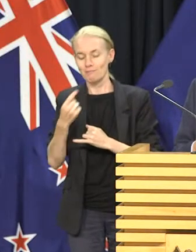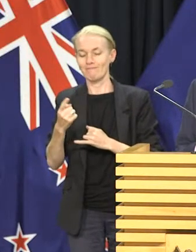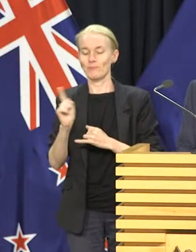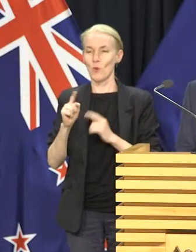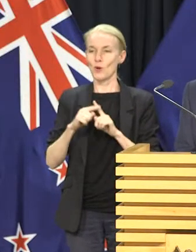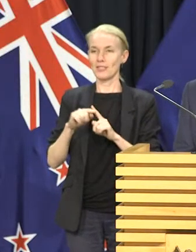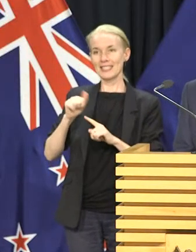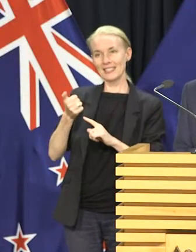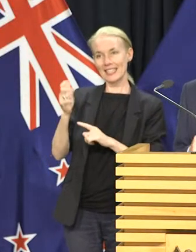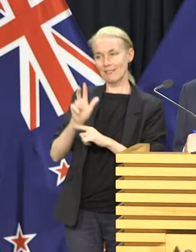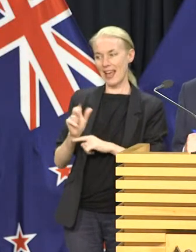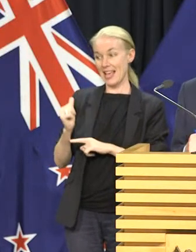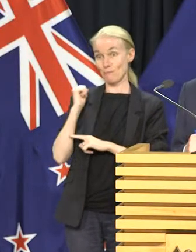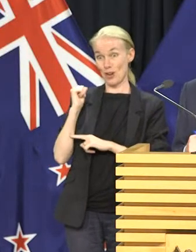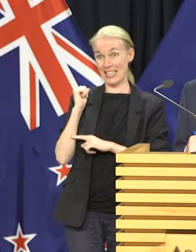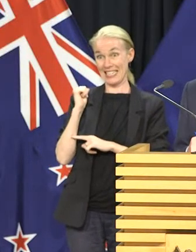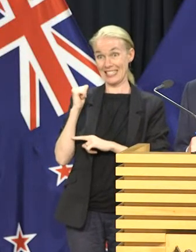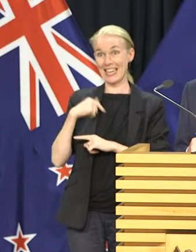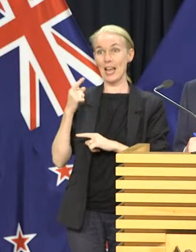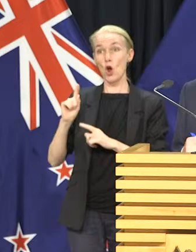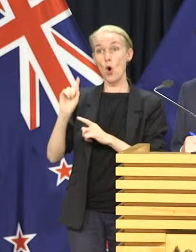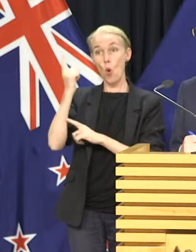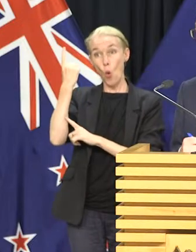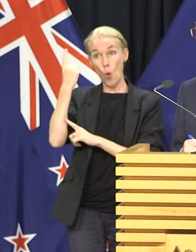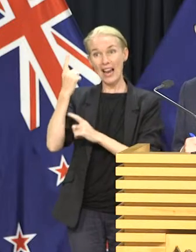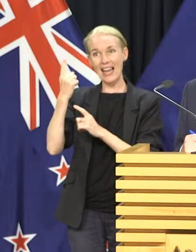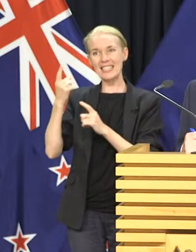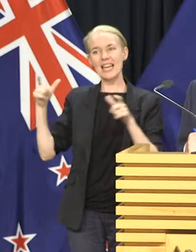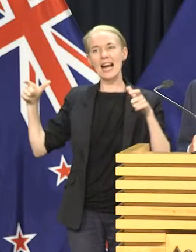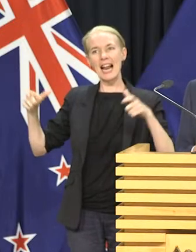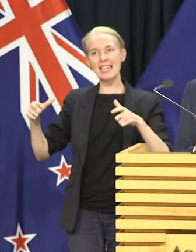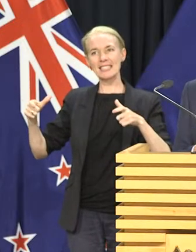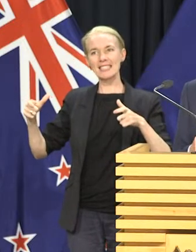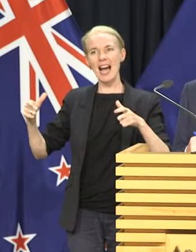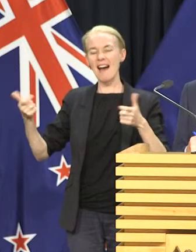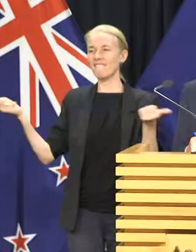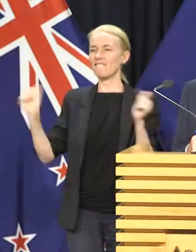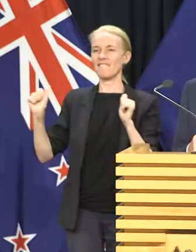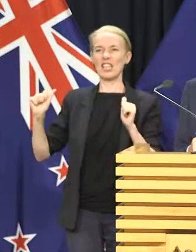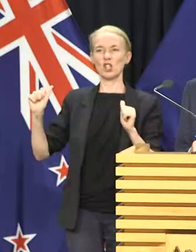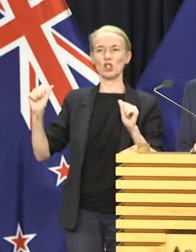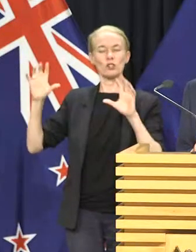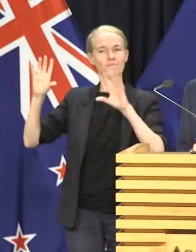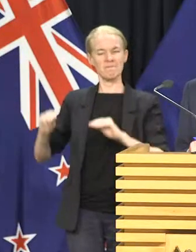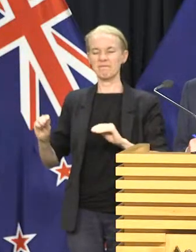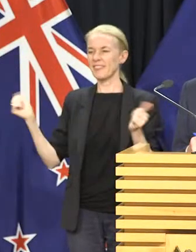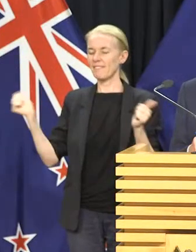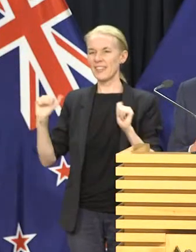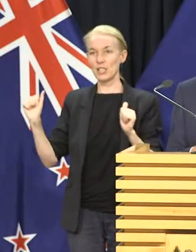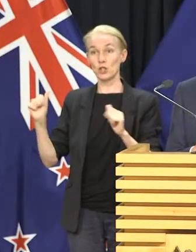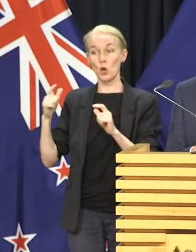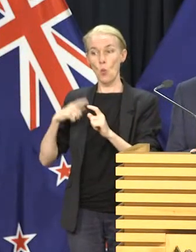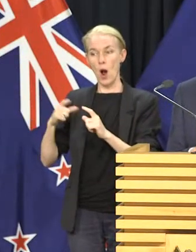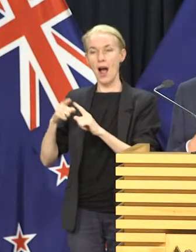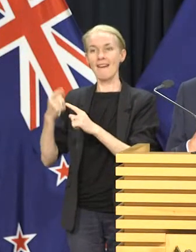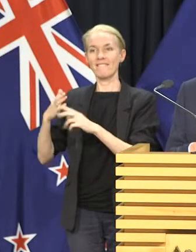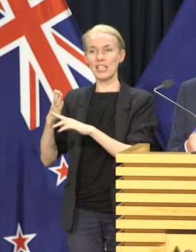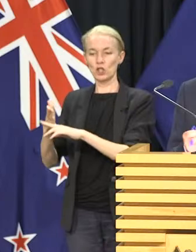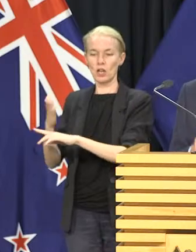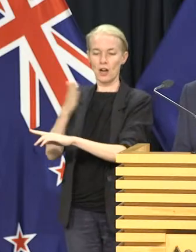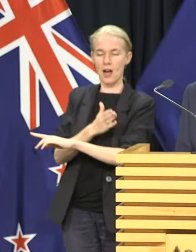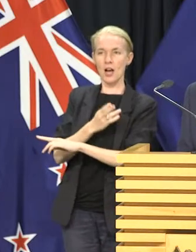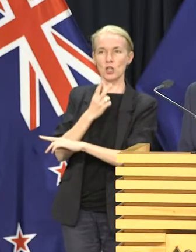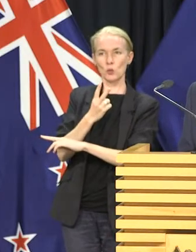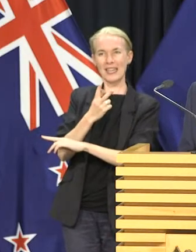Auckland February cluster was classified as being closed, as it was a period of 28 days since the